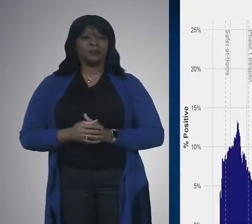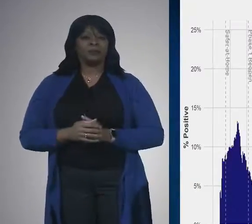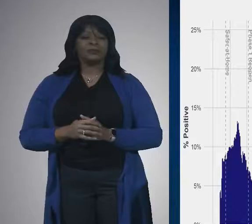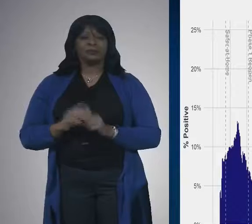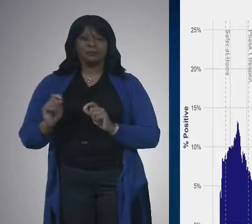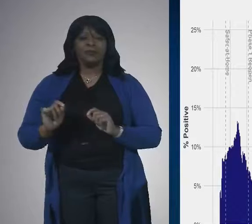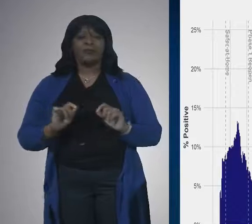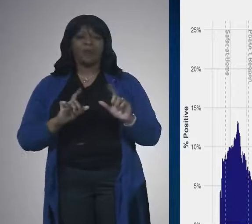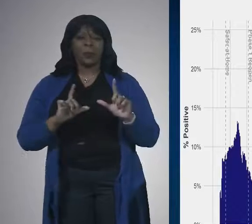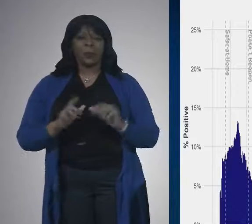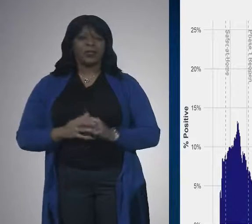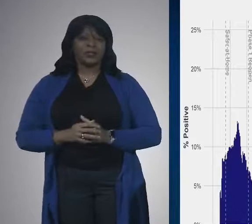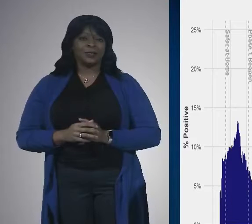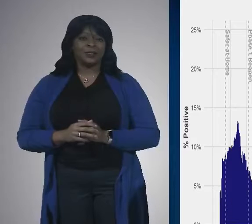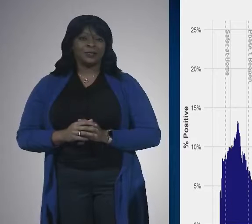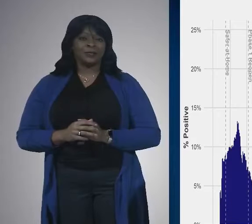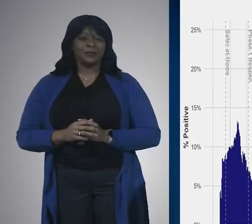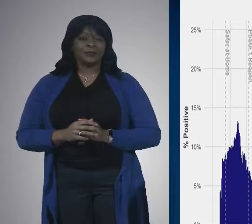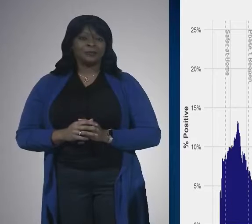Keep going.